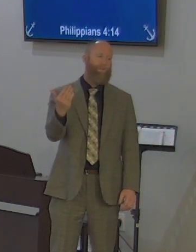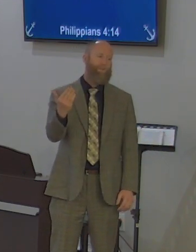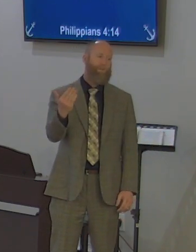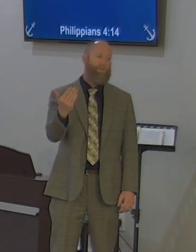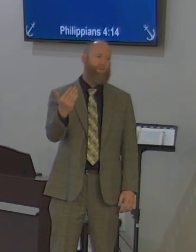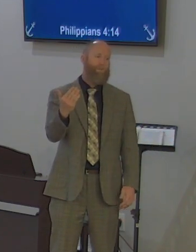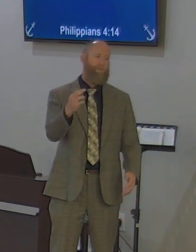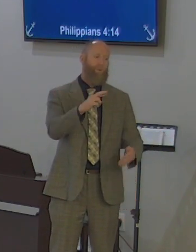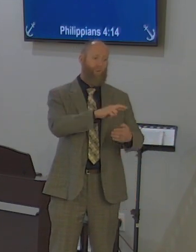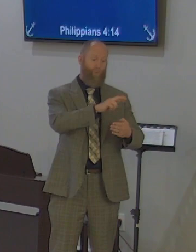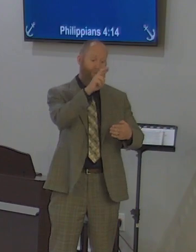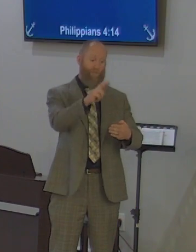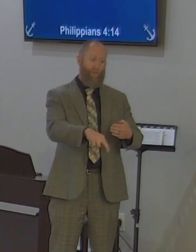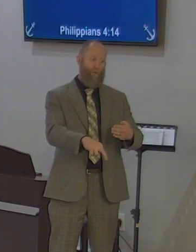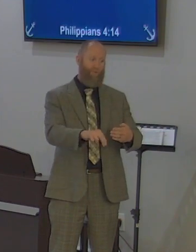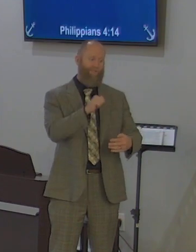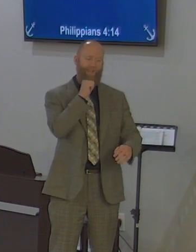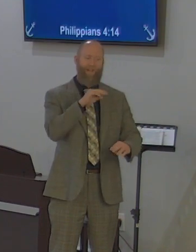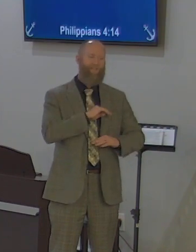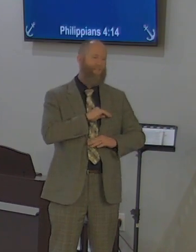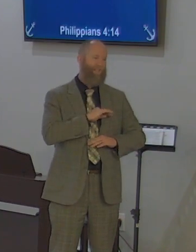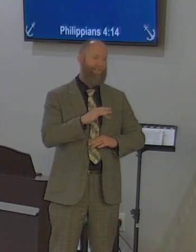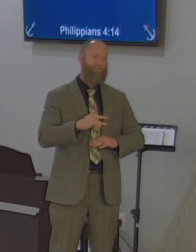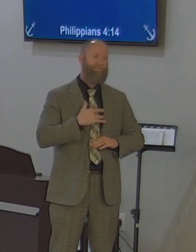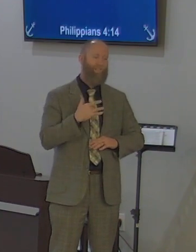When you find yourself empty,